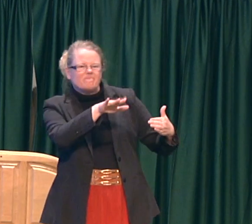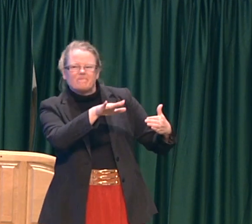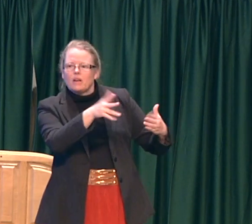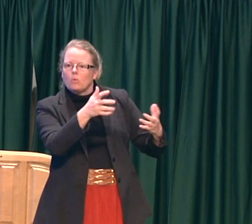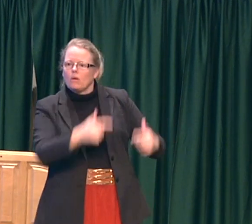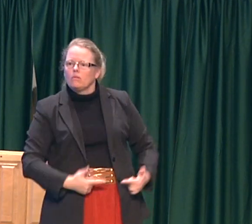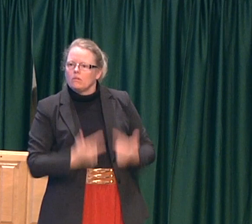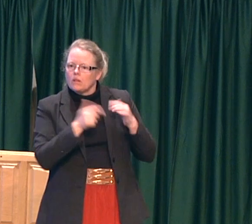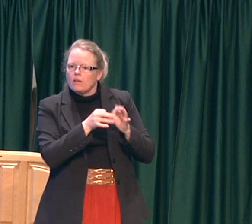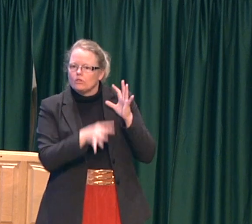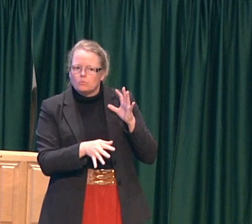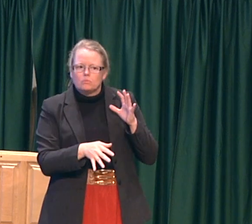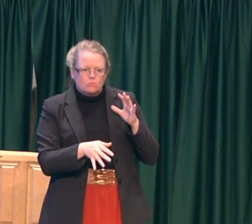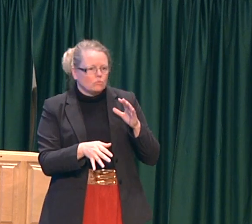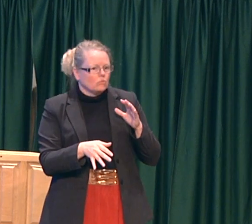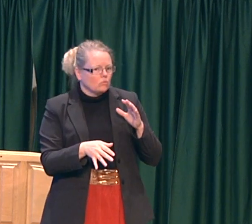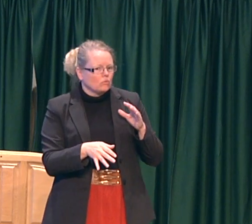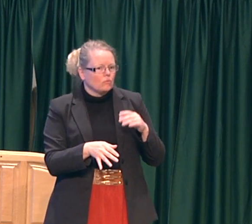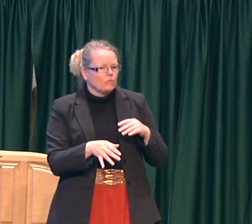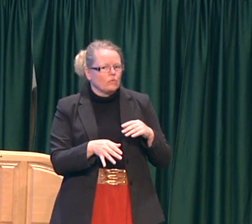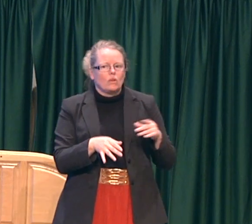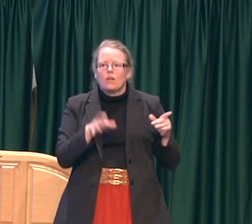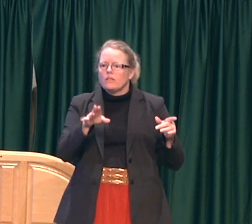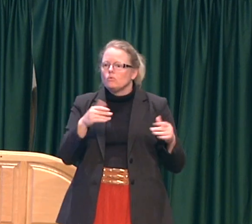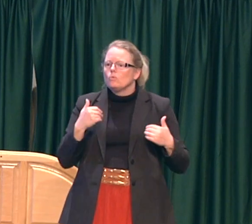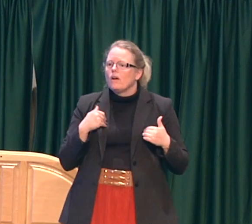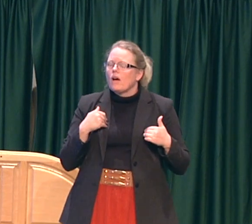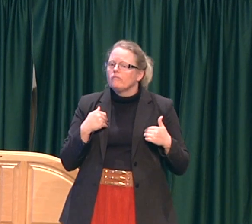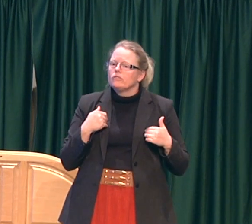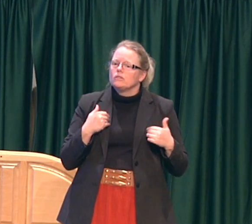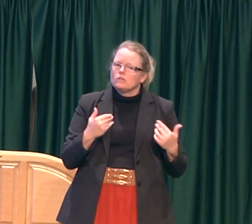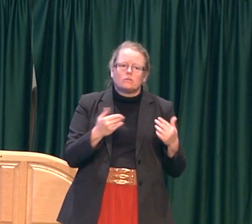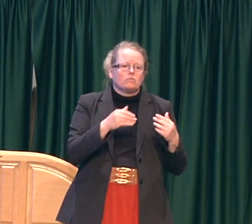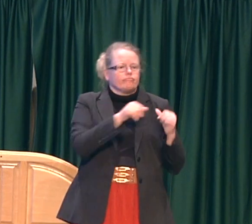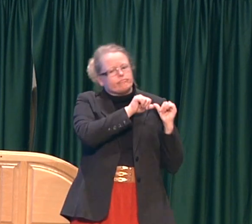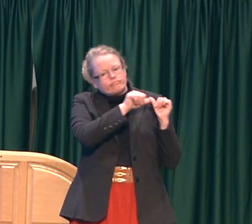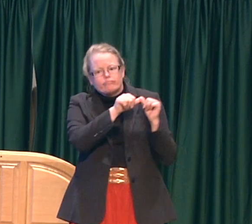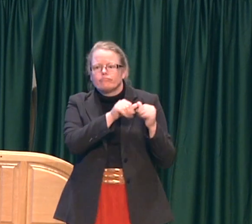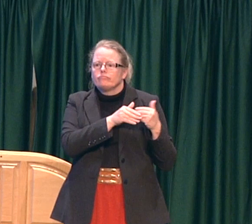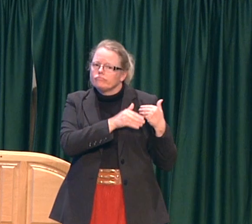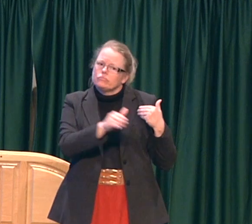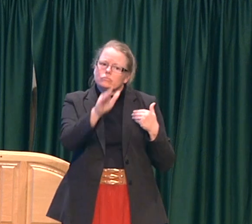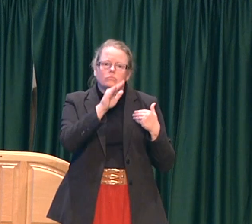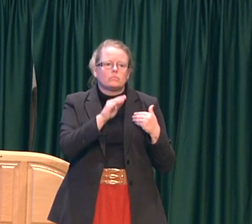available upon admission, and at that moment request an on-site interpreter, then you at least have